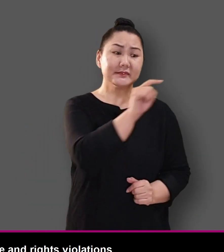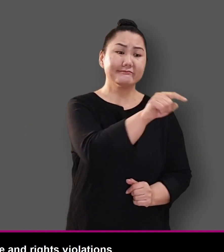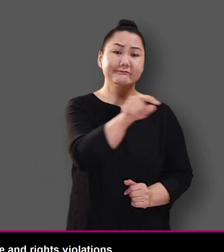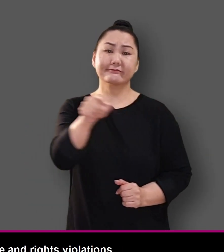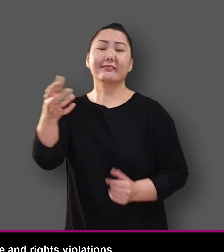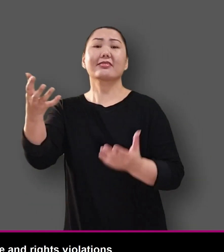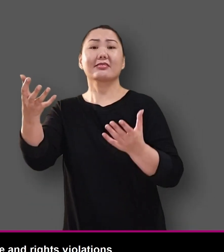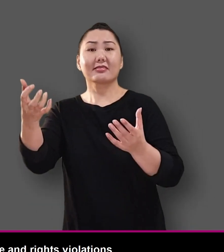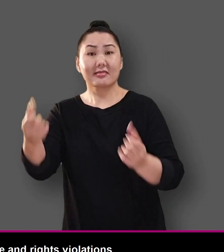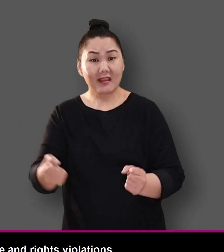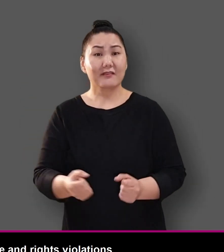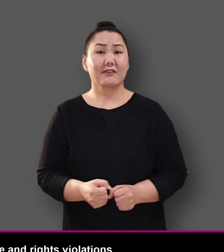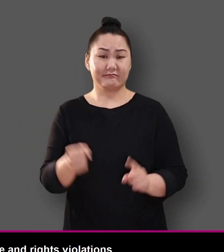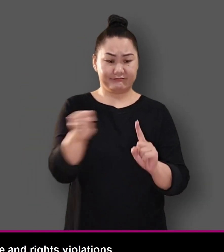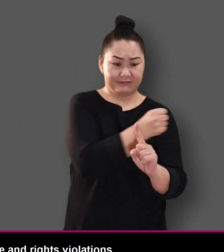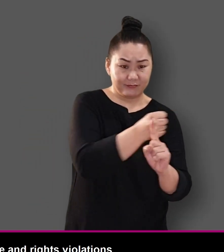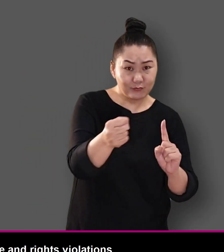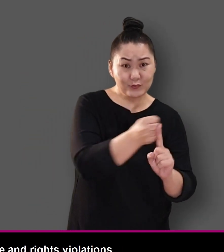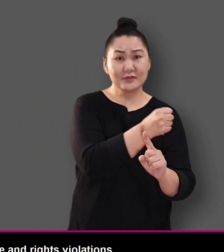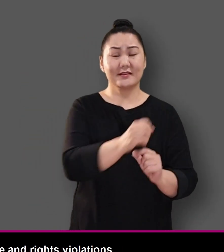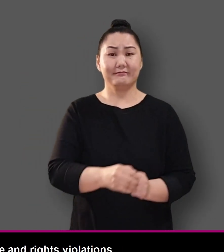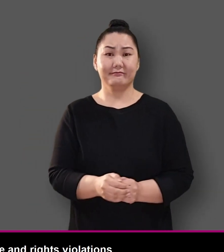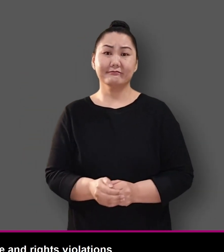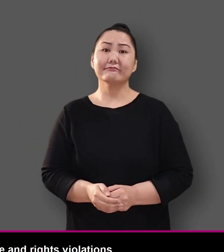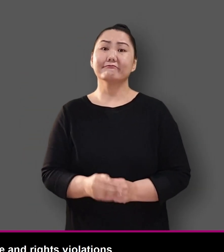because of abuse and rights violations,